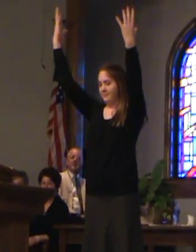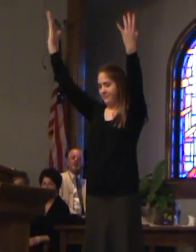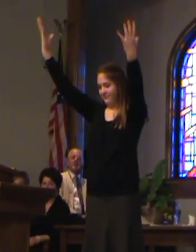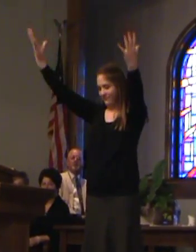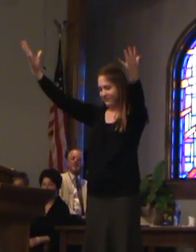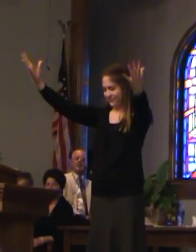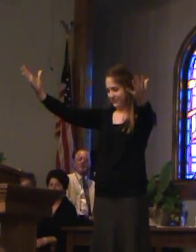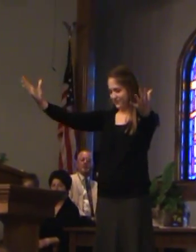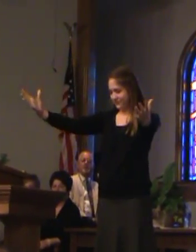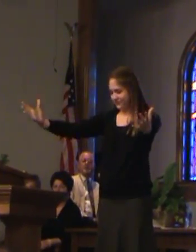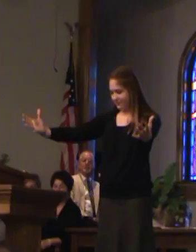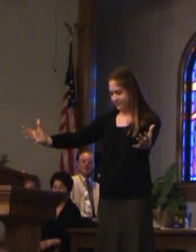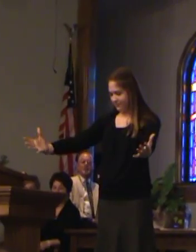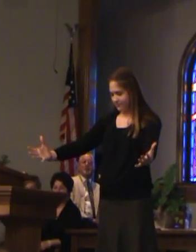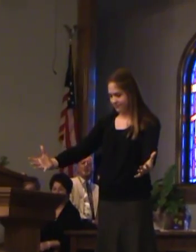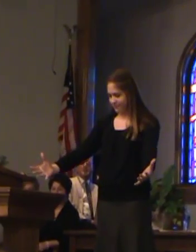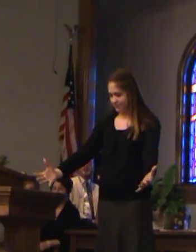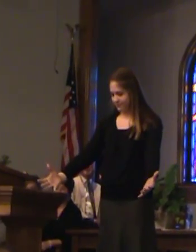beautiful